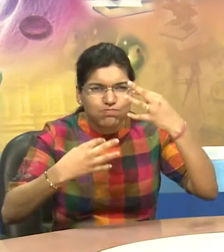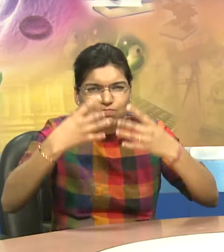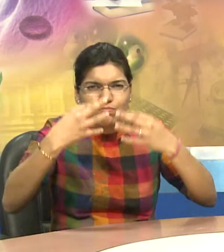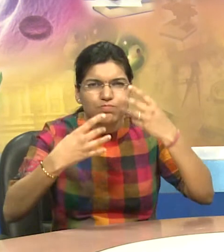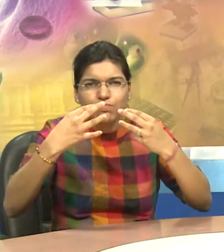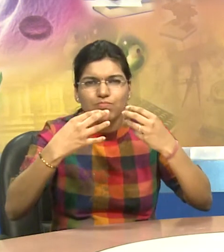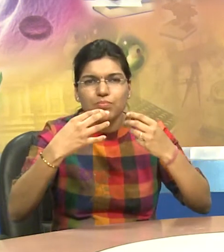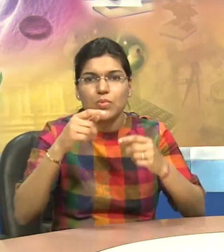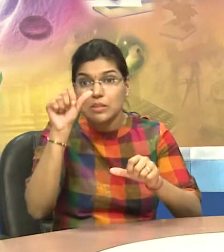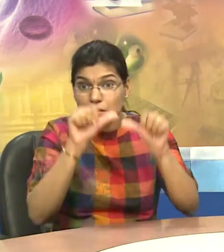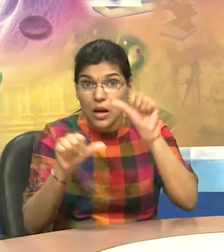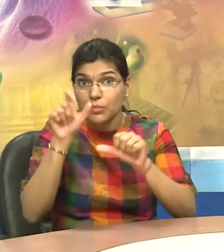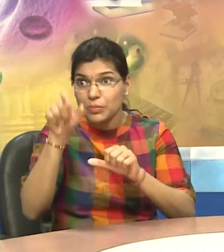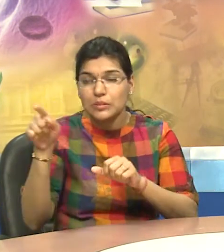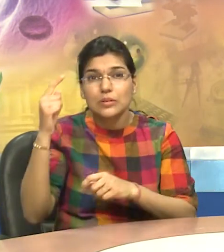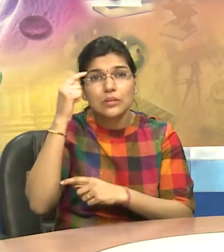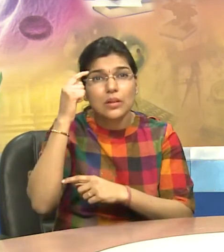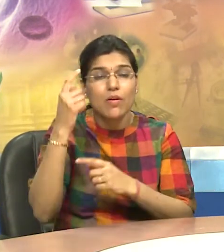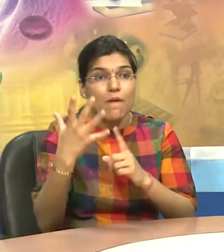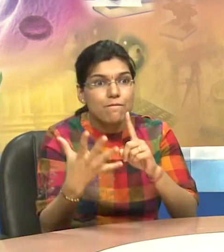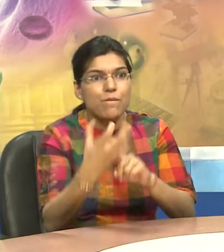How we can measure the sound?